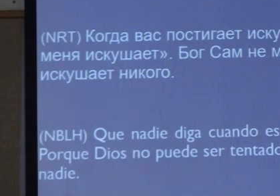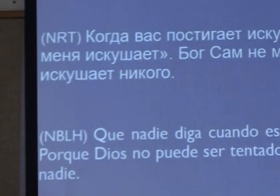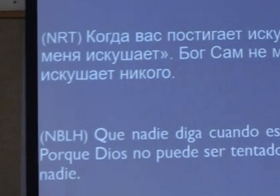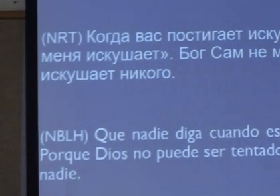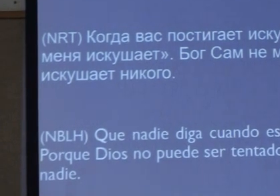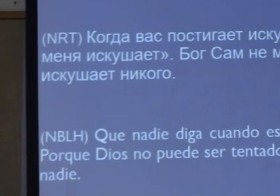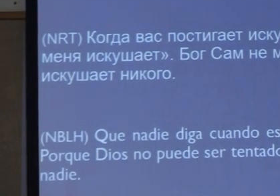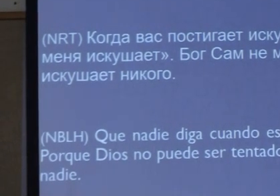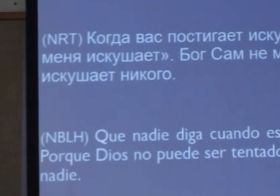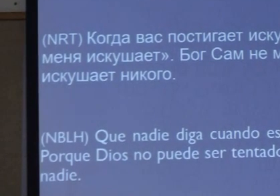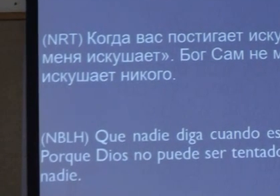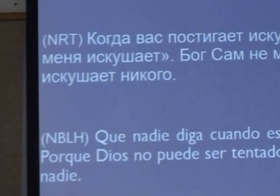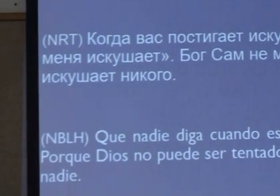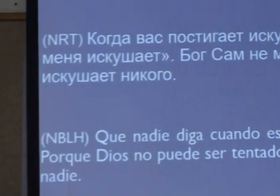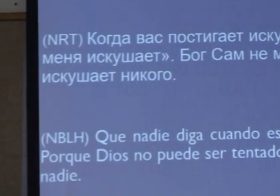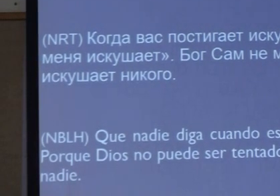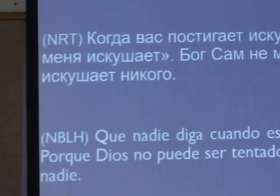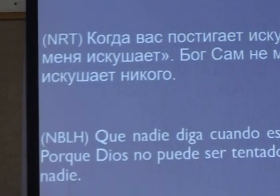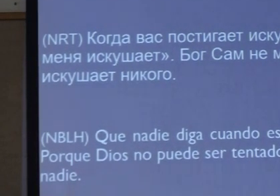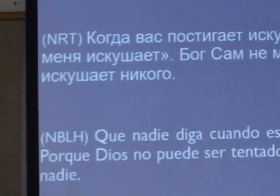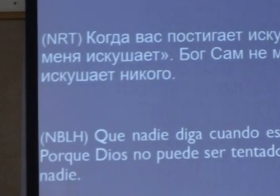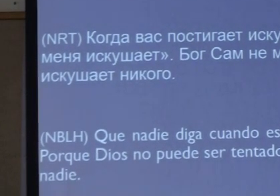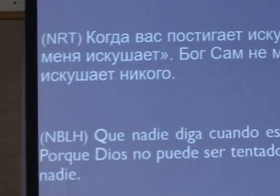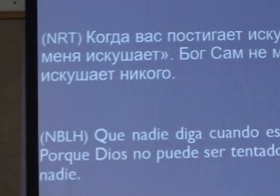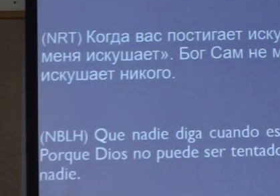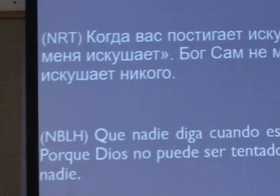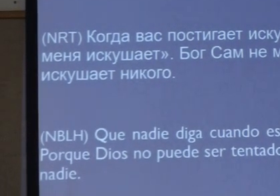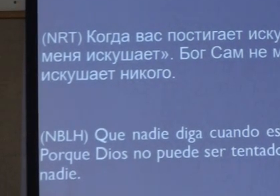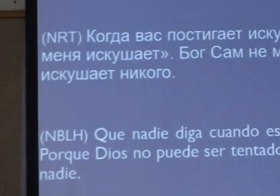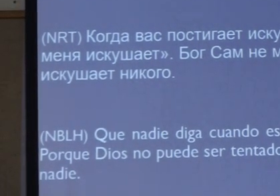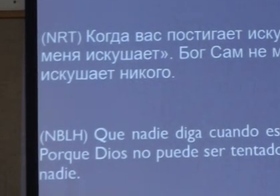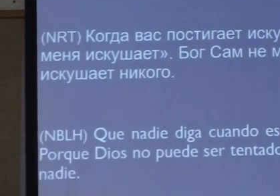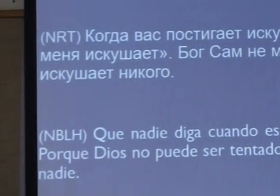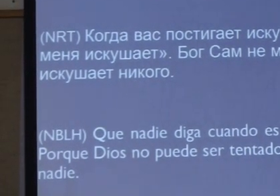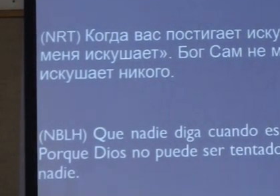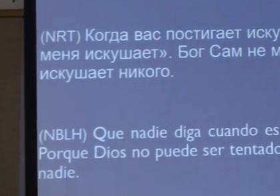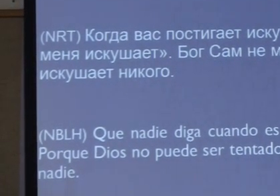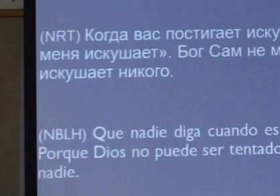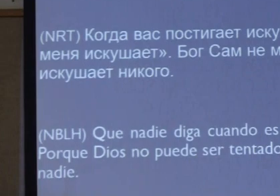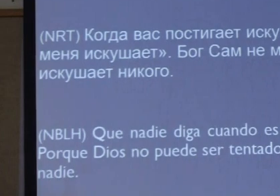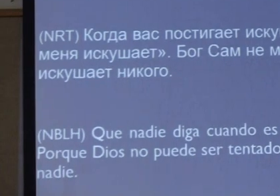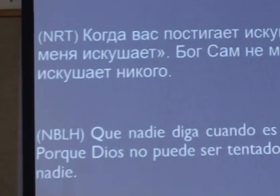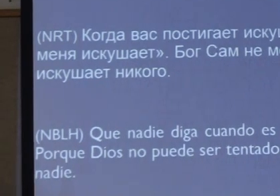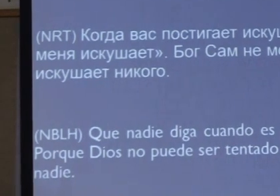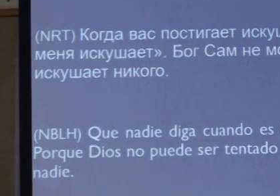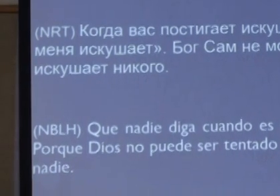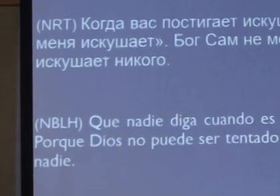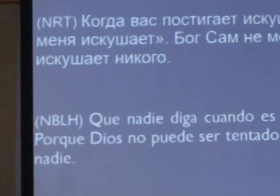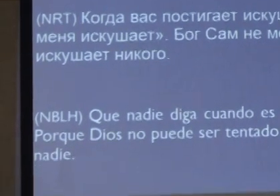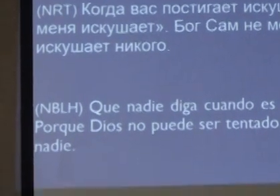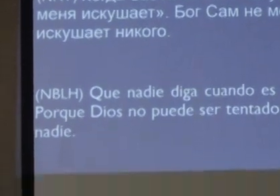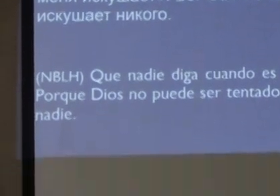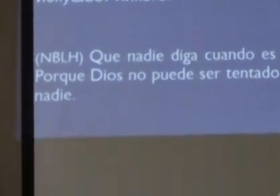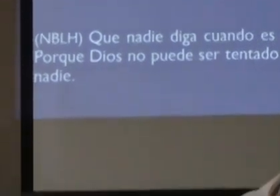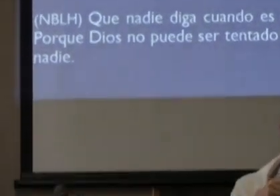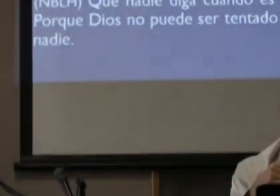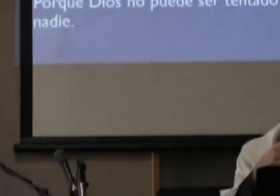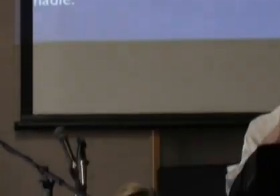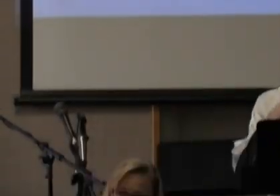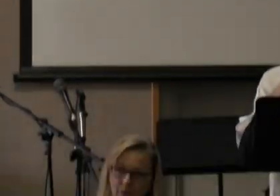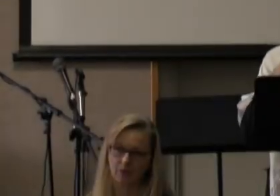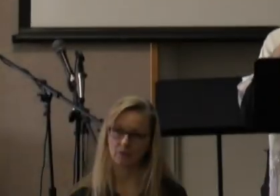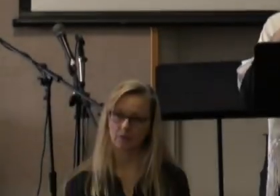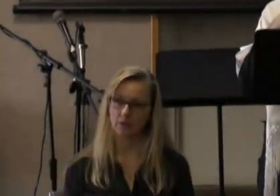for God cannot be tempted by evil, and he himself tempts no one." Does God ever tempt you?